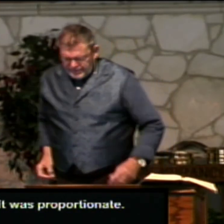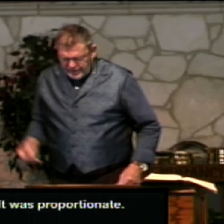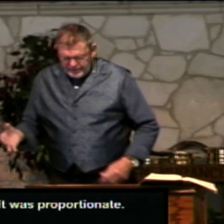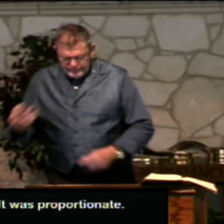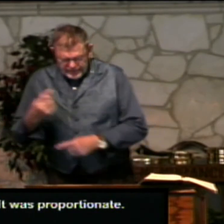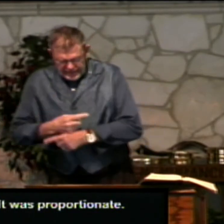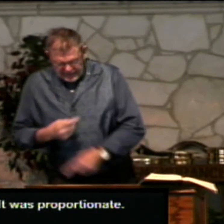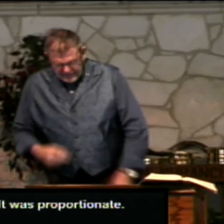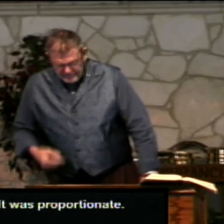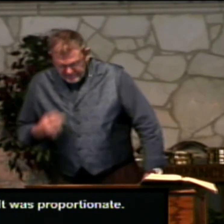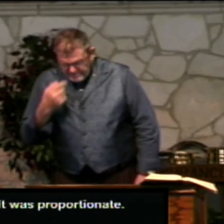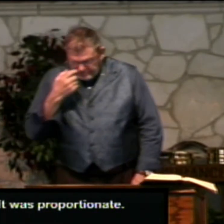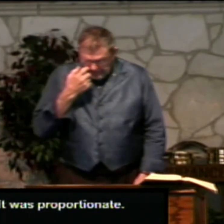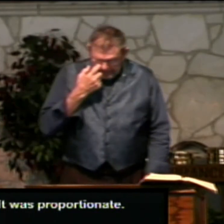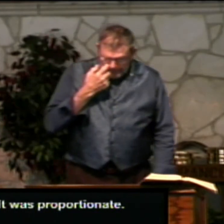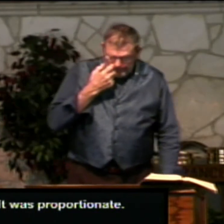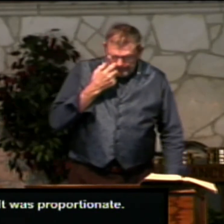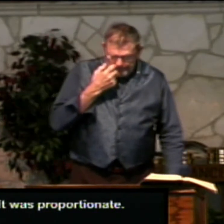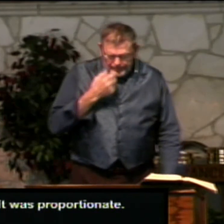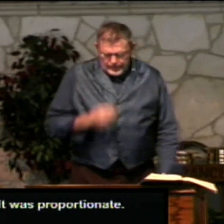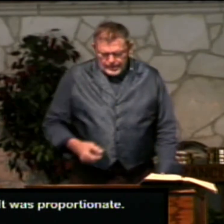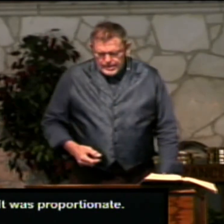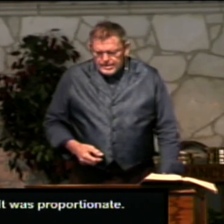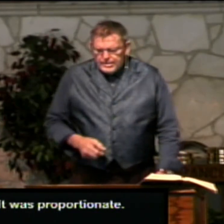I have to give today.